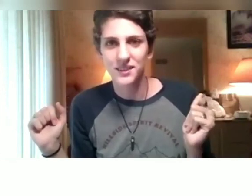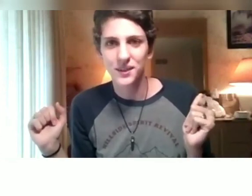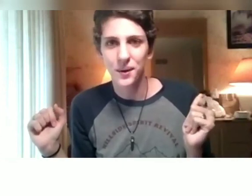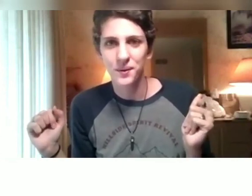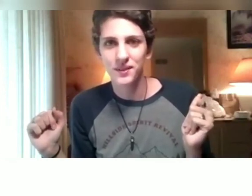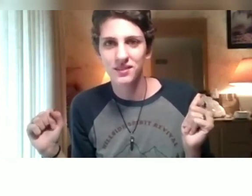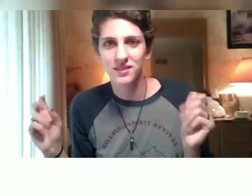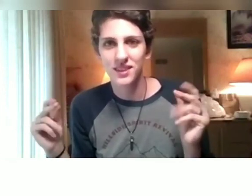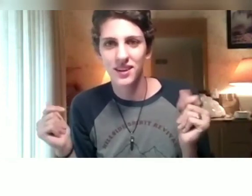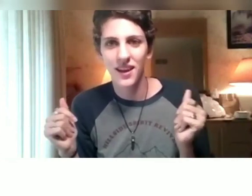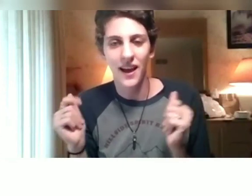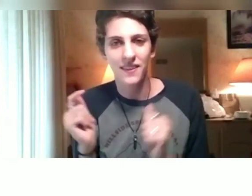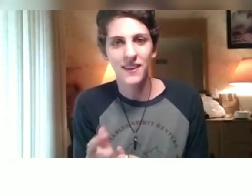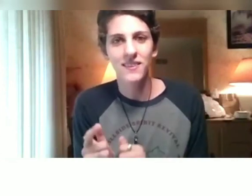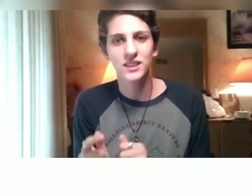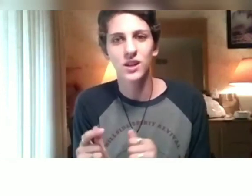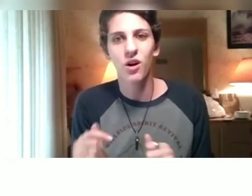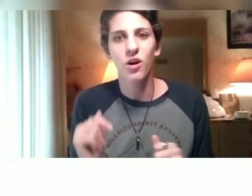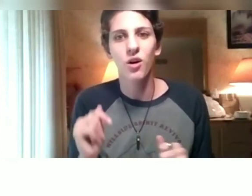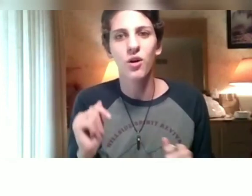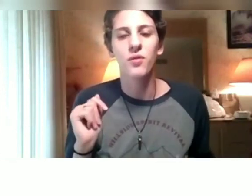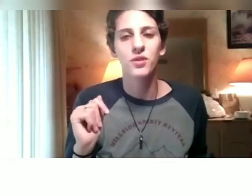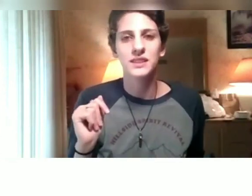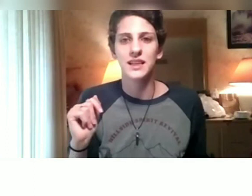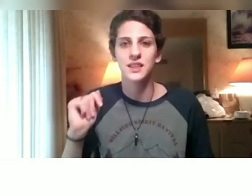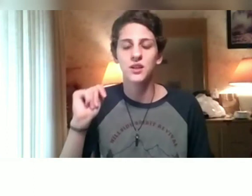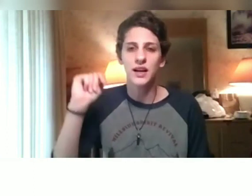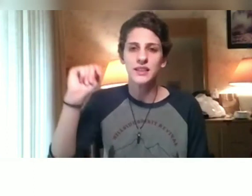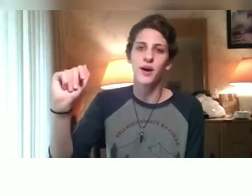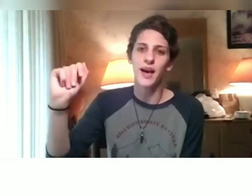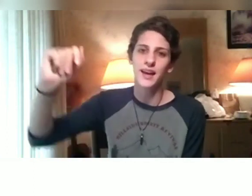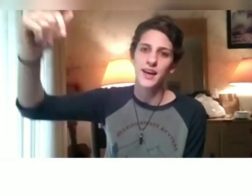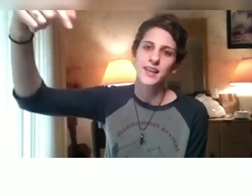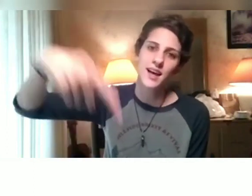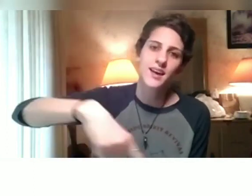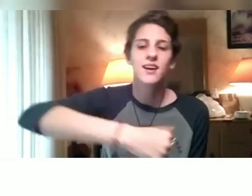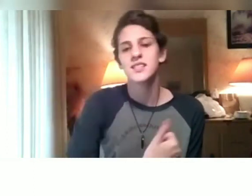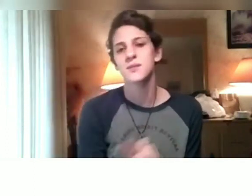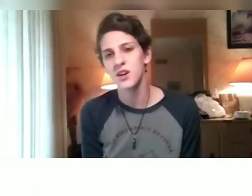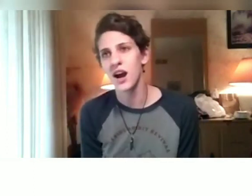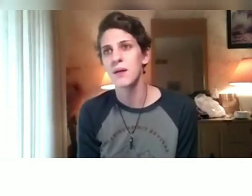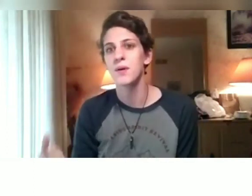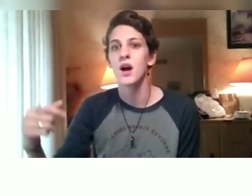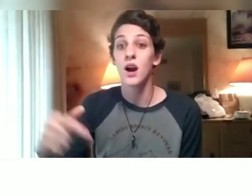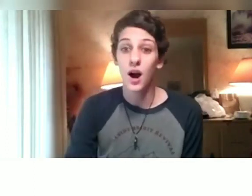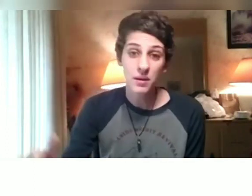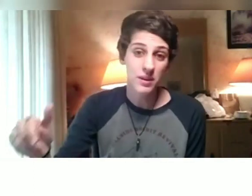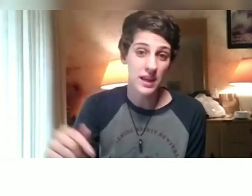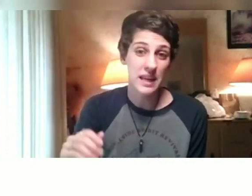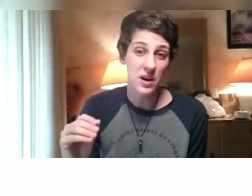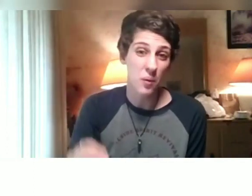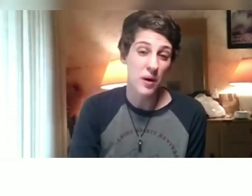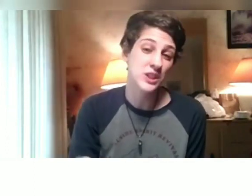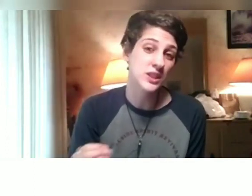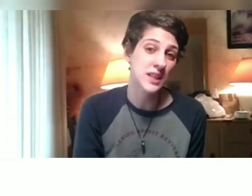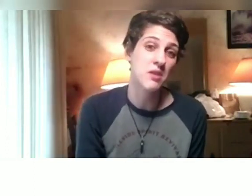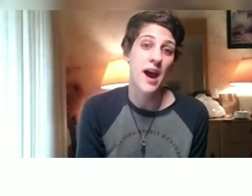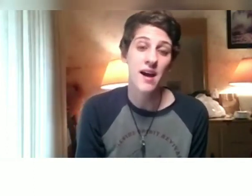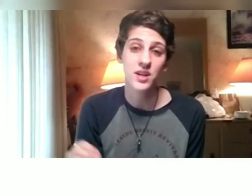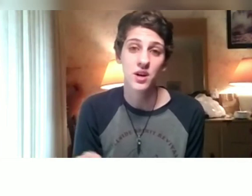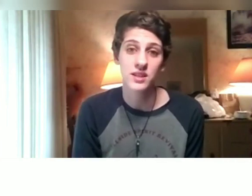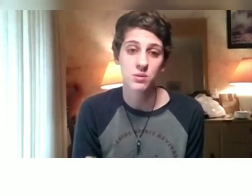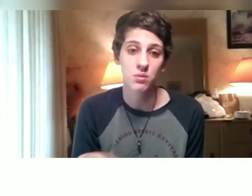Yeah, so I think that's all for this lesson. You guys go ahead and like, subscribe, comment with any questions